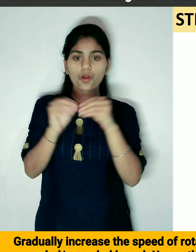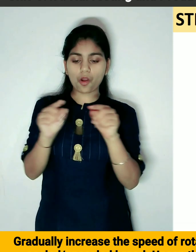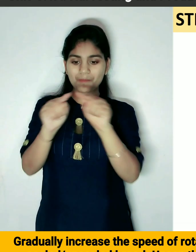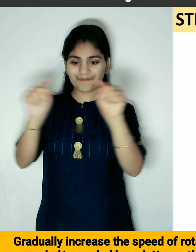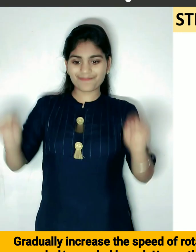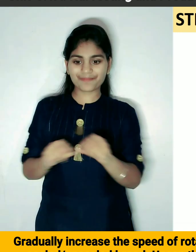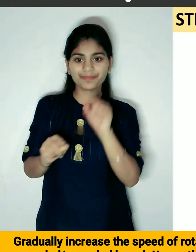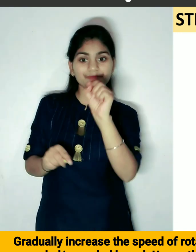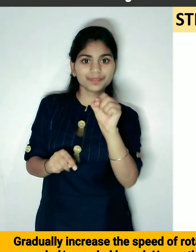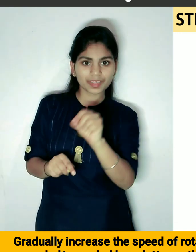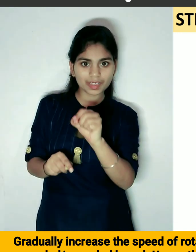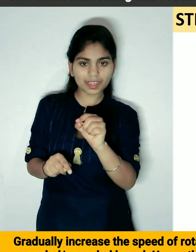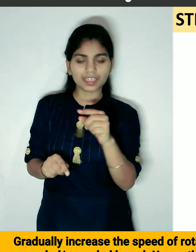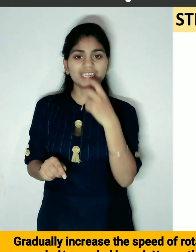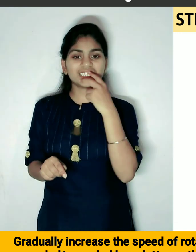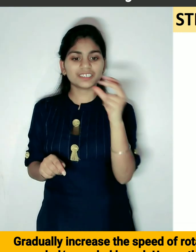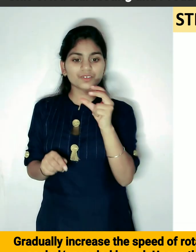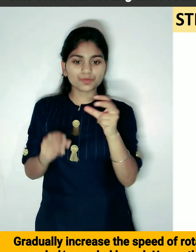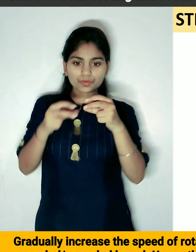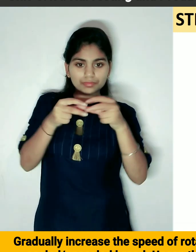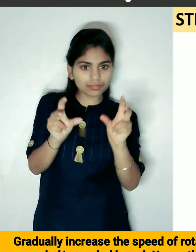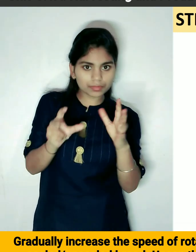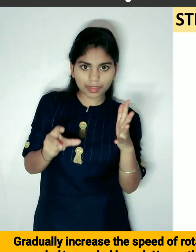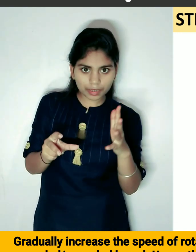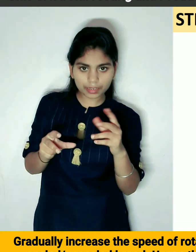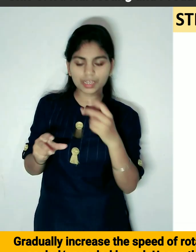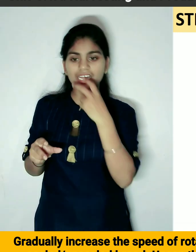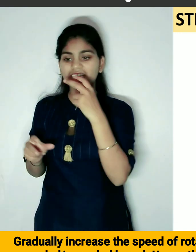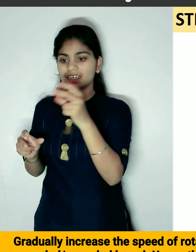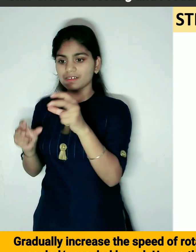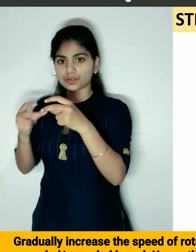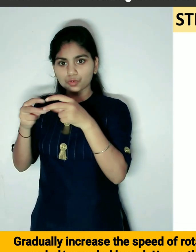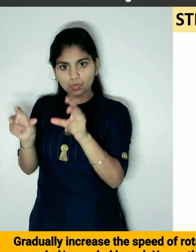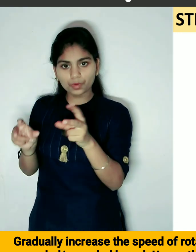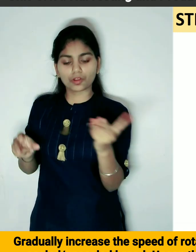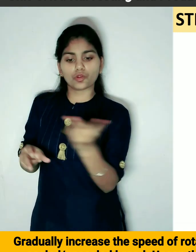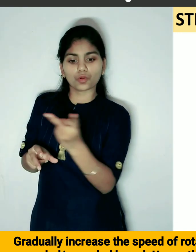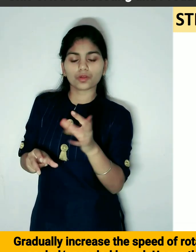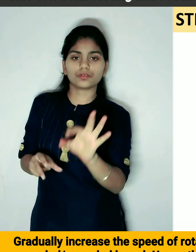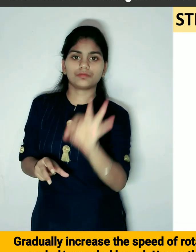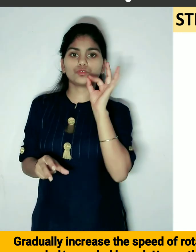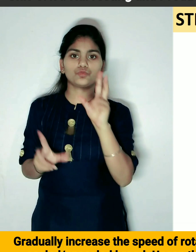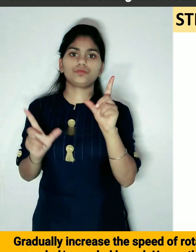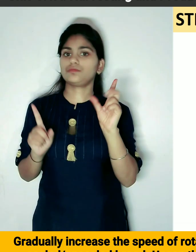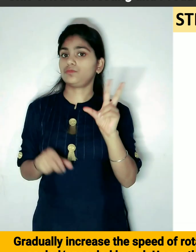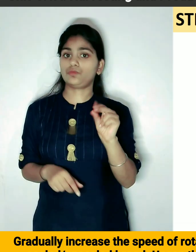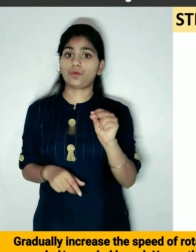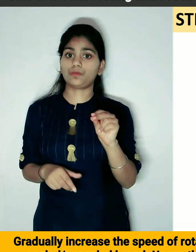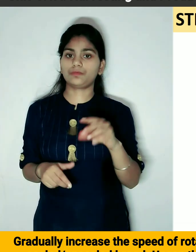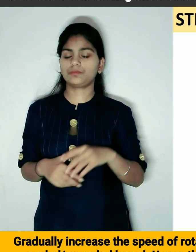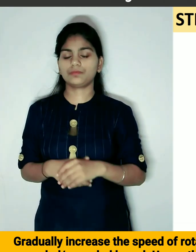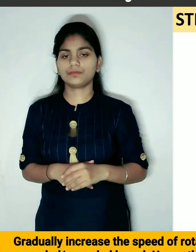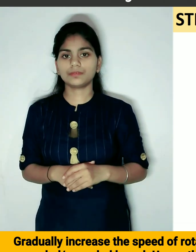Do not select honeycombs having sealed, unsealed brood.